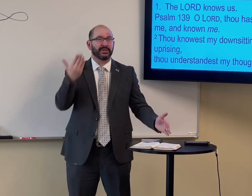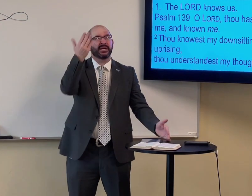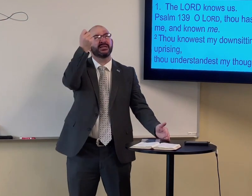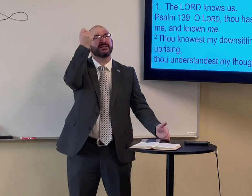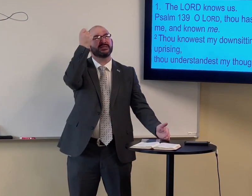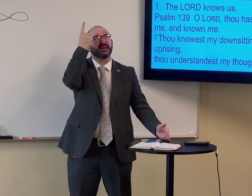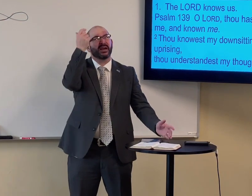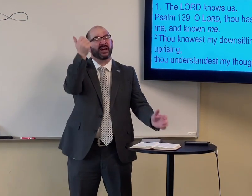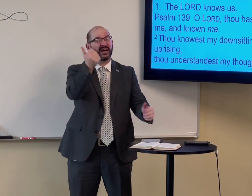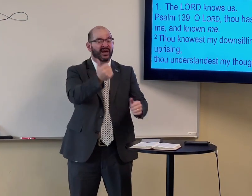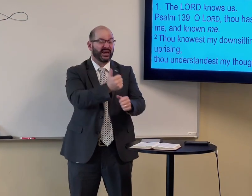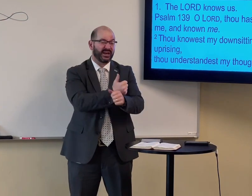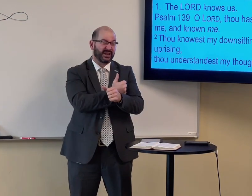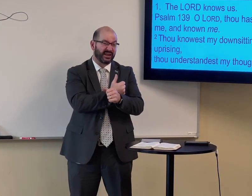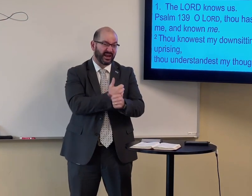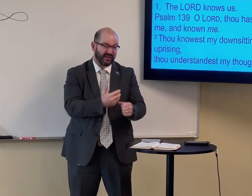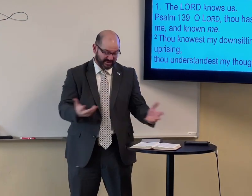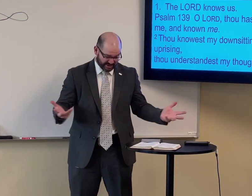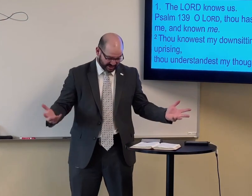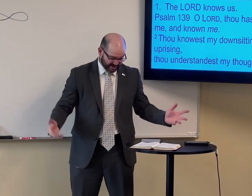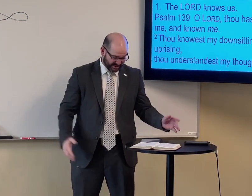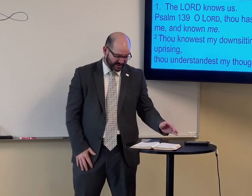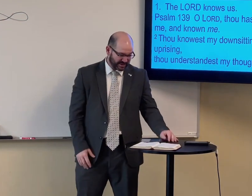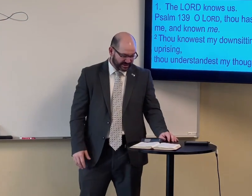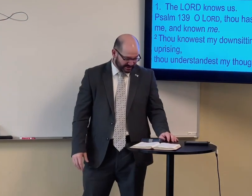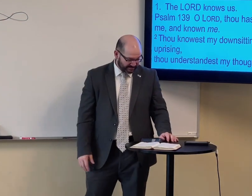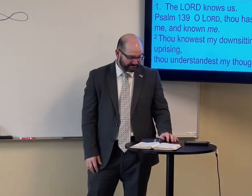God, he understands everything.